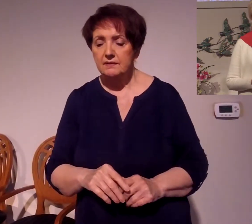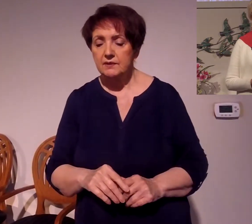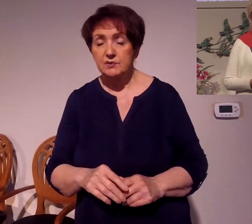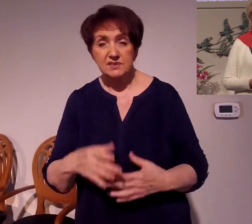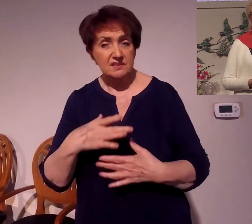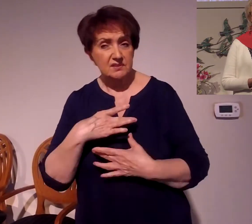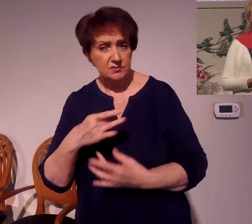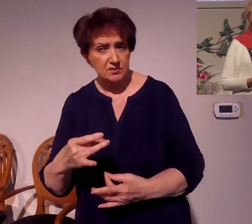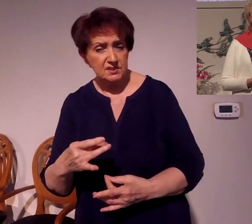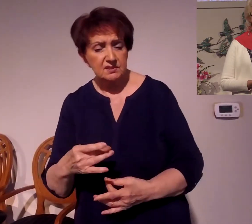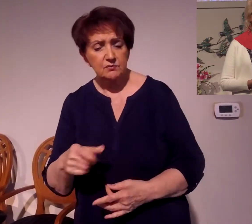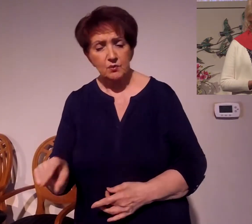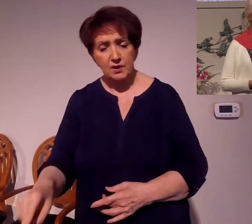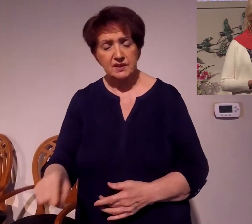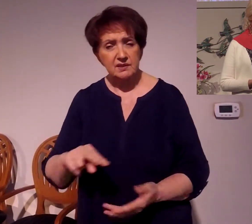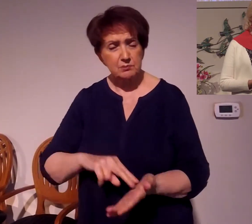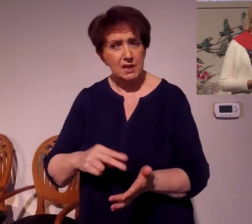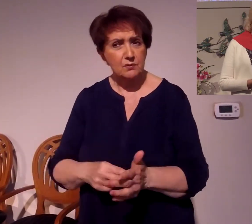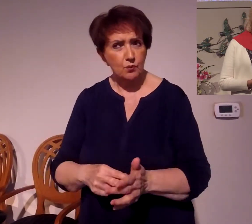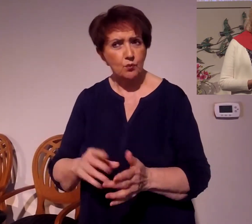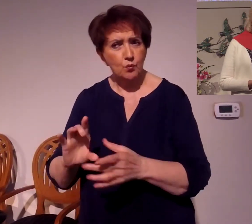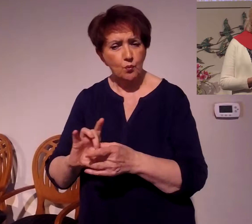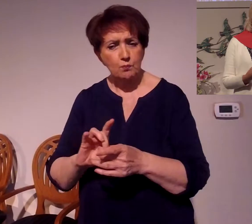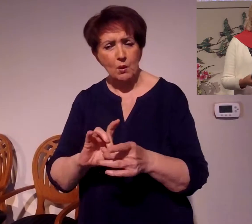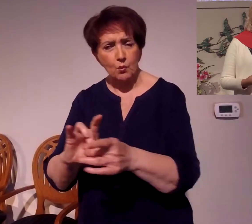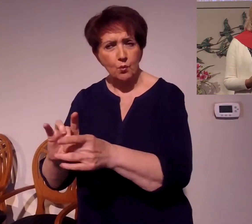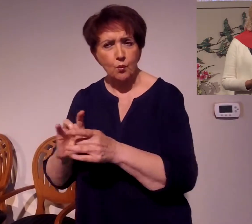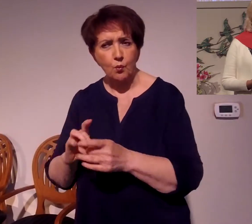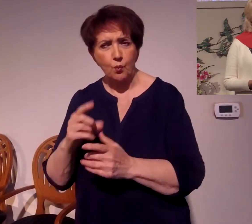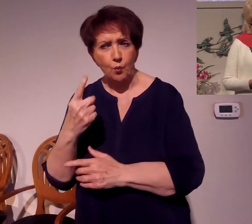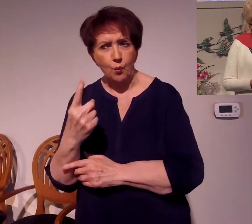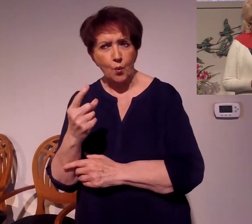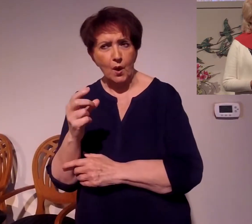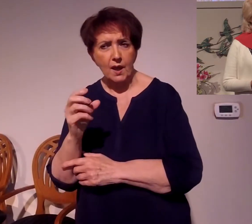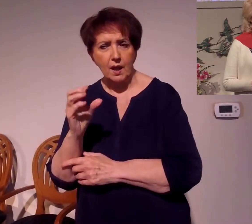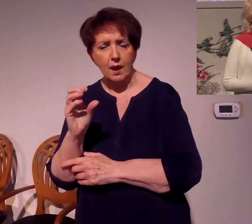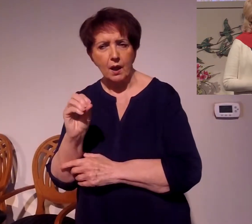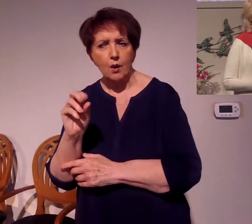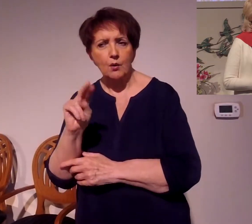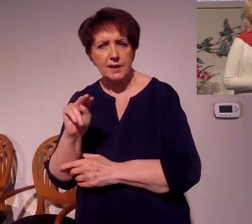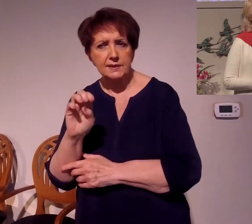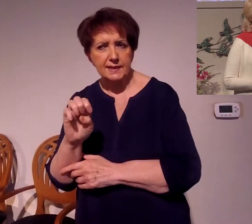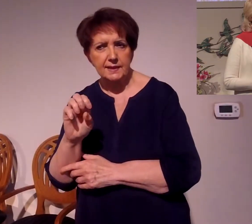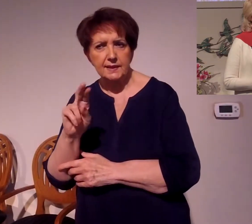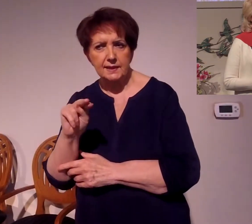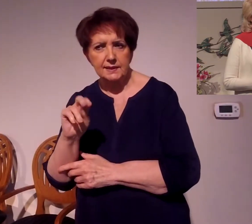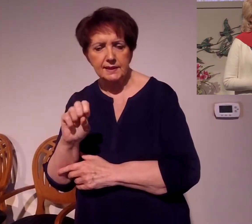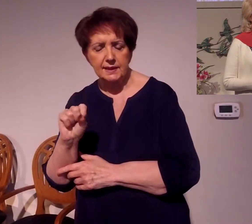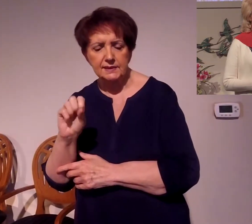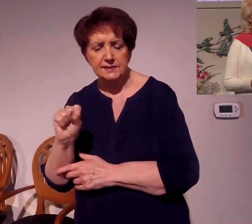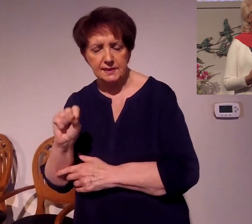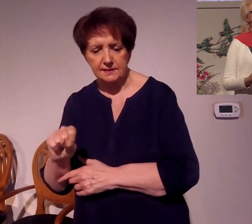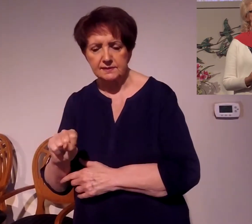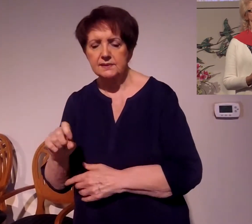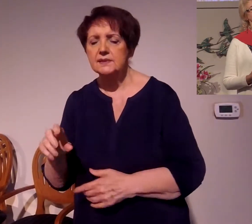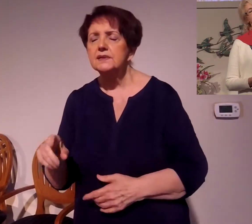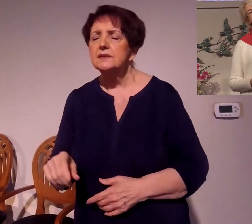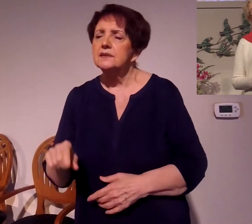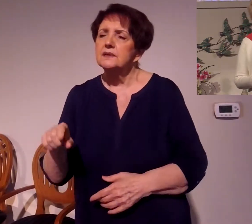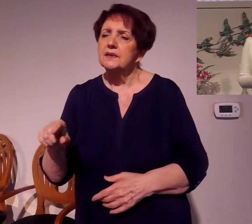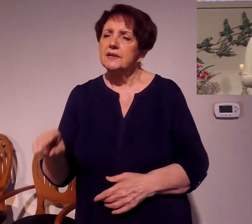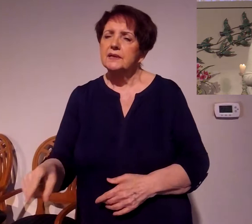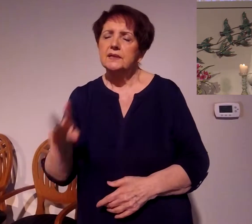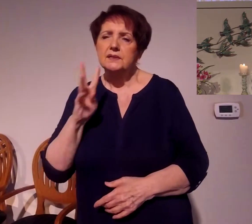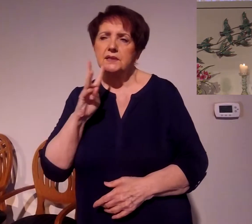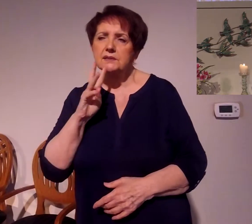was talking about this oneness. And in the conversation, Tagore talks about, well, if we really